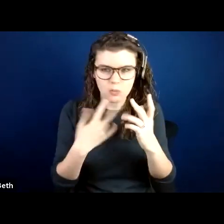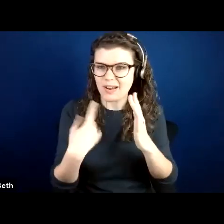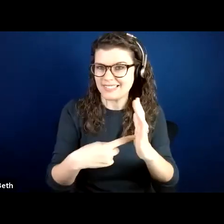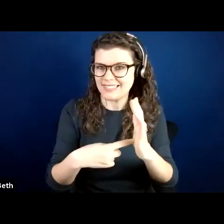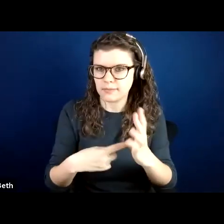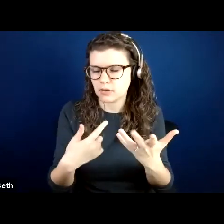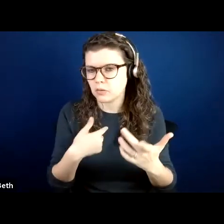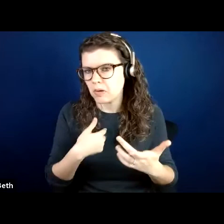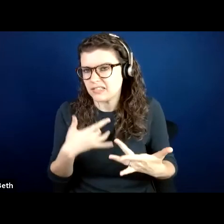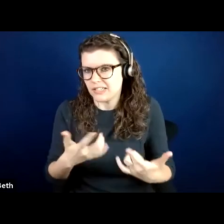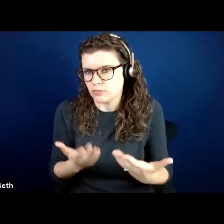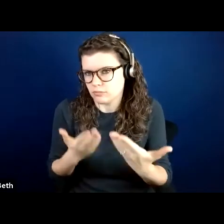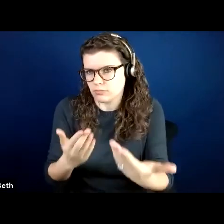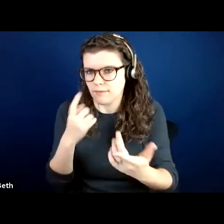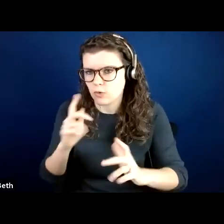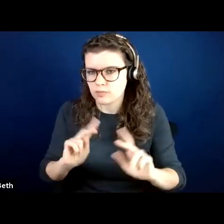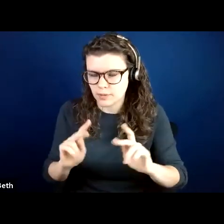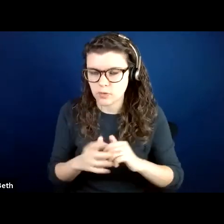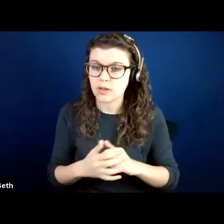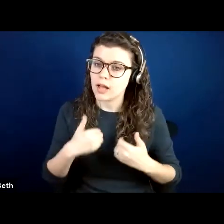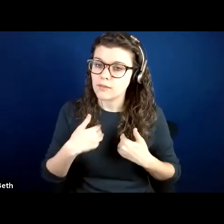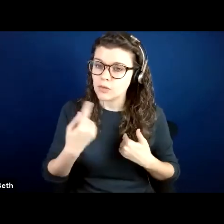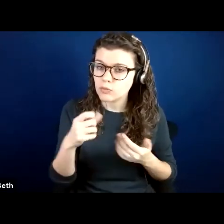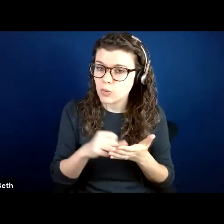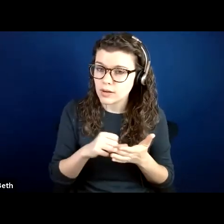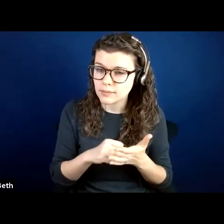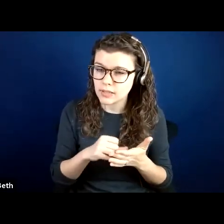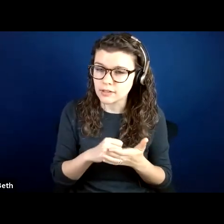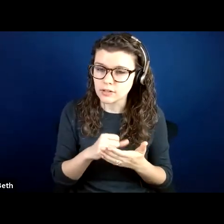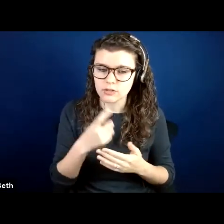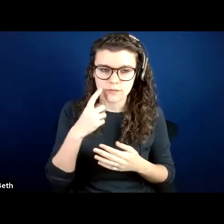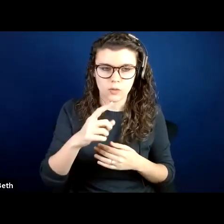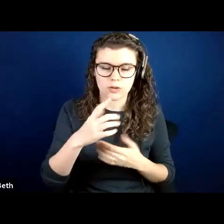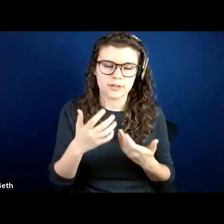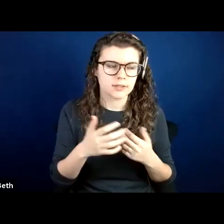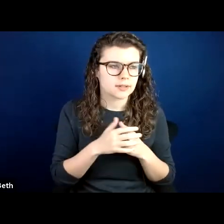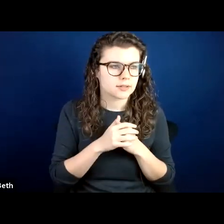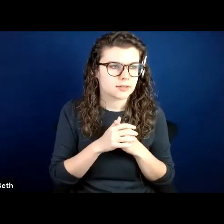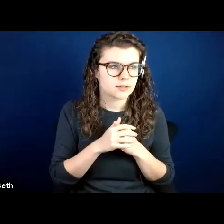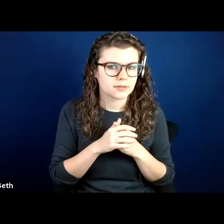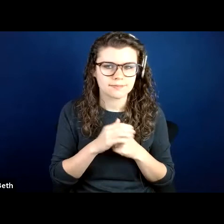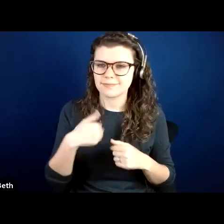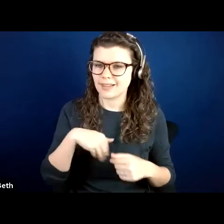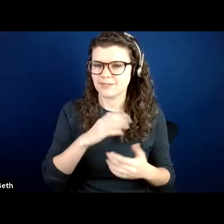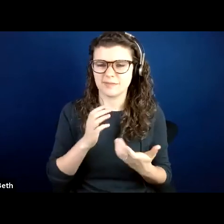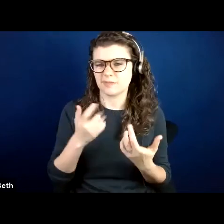like. We do have a sort of page on the front of our reviews that